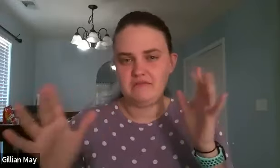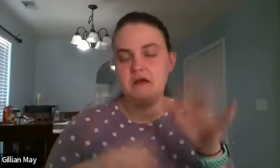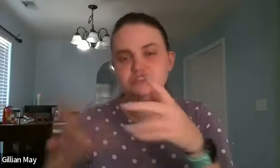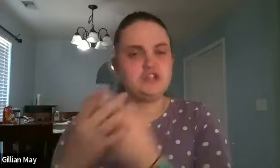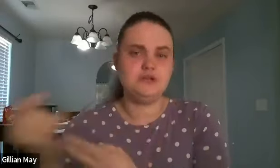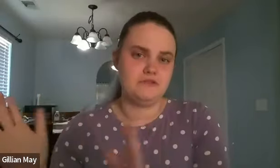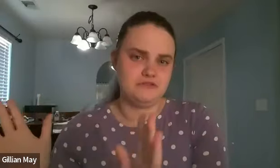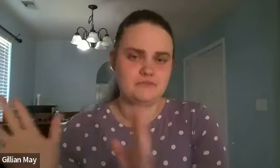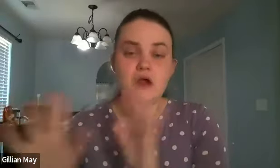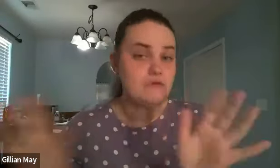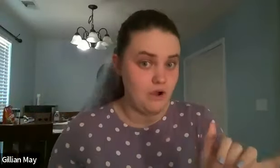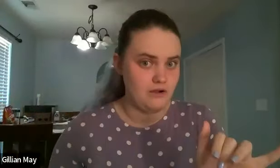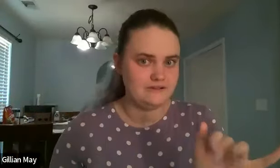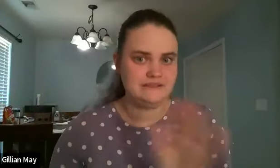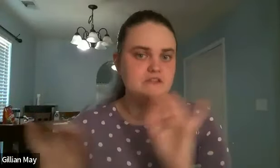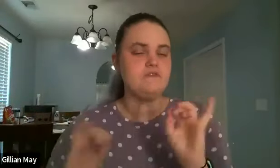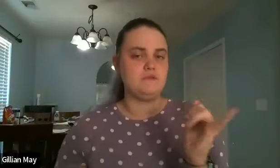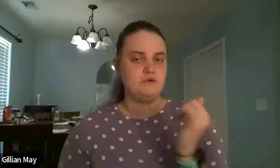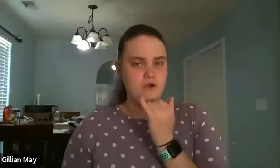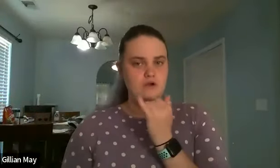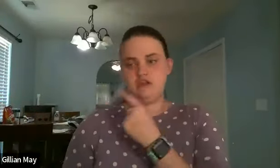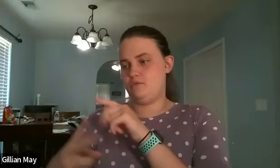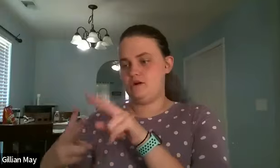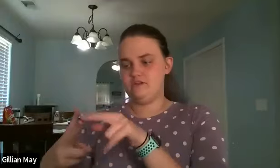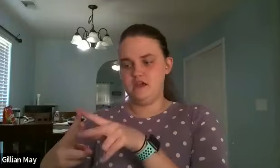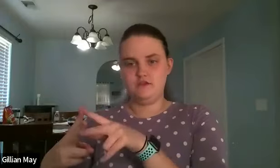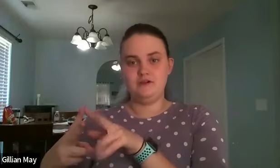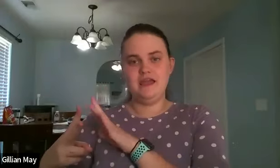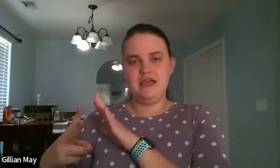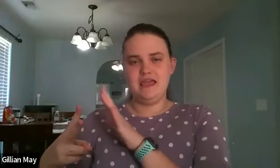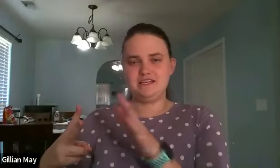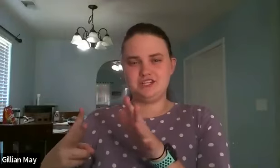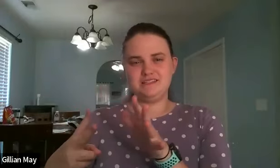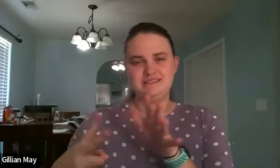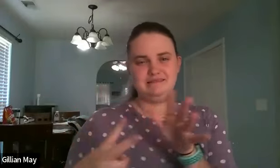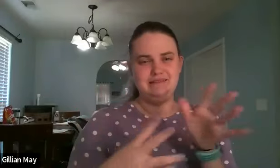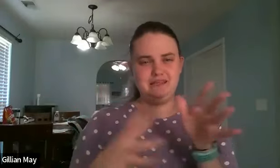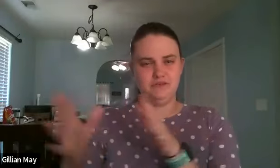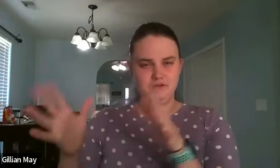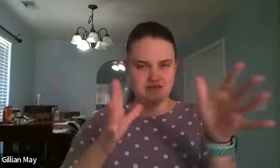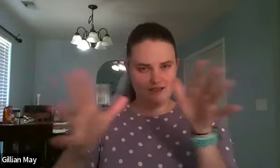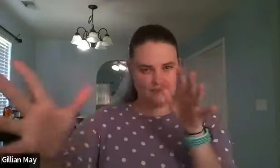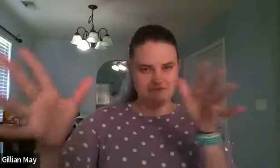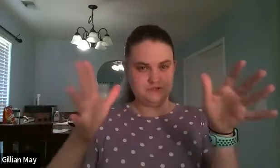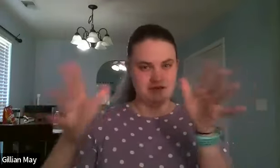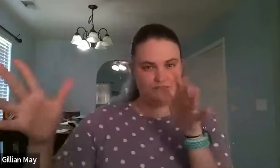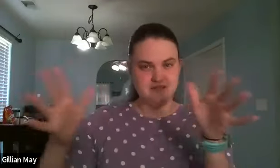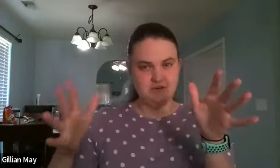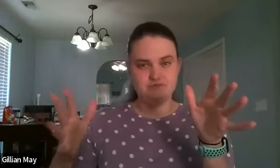I'll just show you both of them. They're not wrong. Neither of them are wrong, not one or the other. It's just giving you guys that kind of perspective to see them.